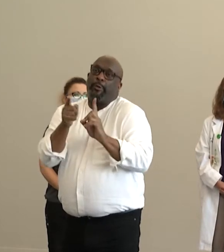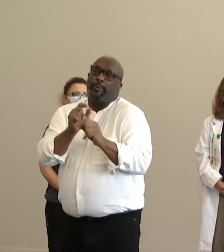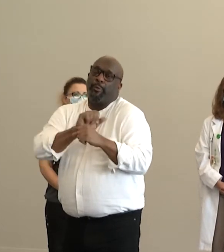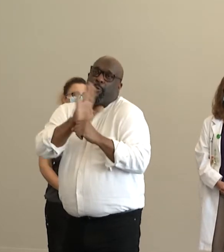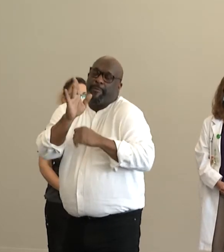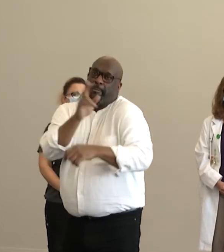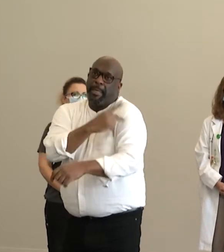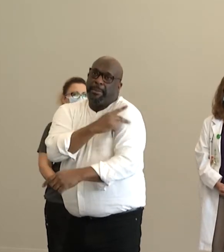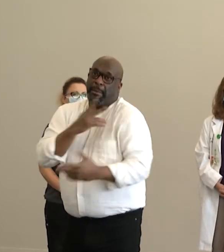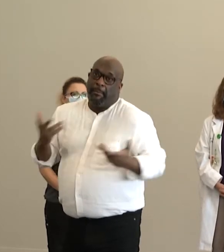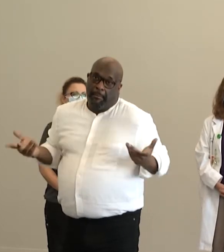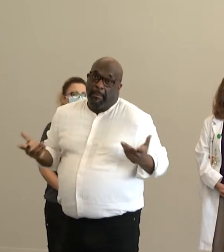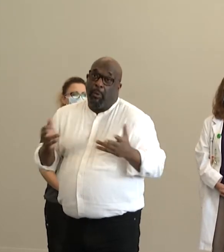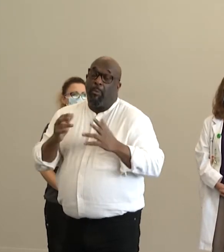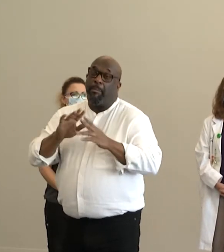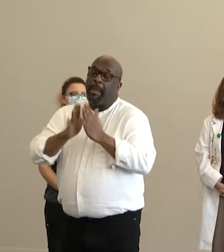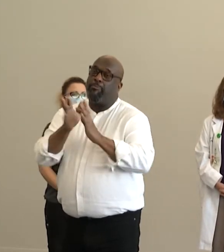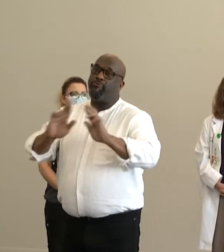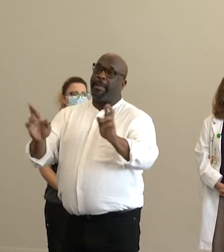ready.